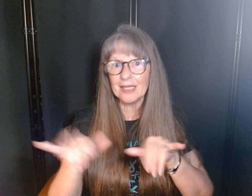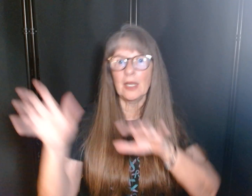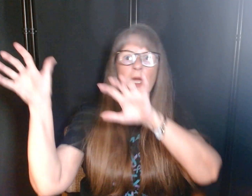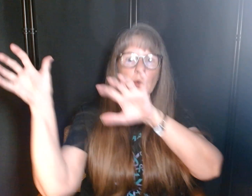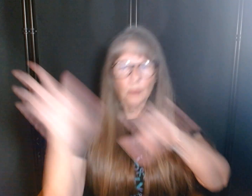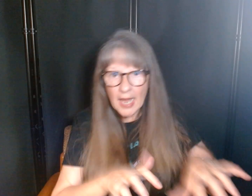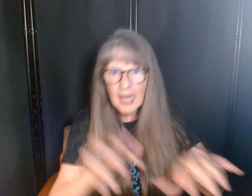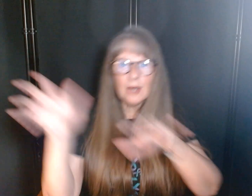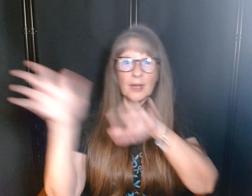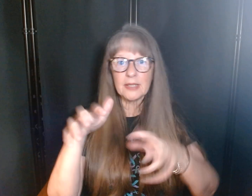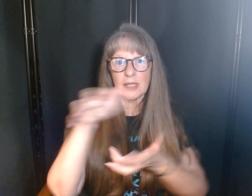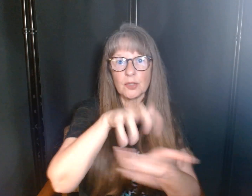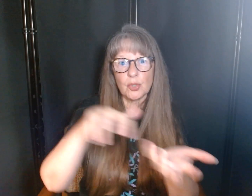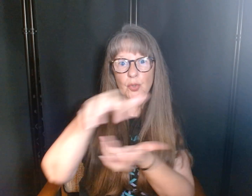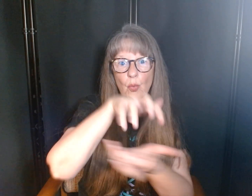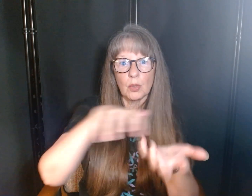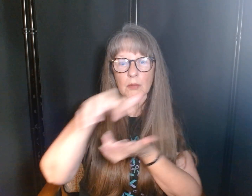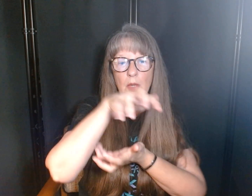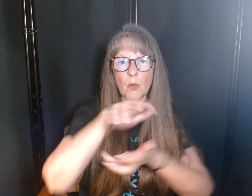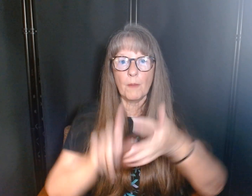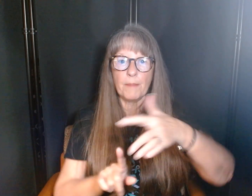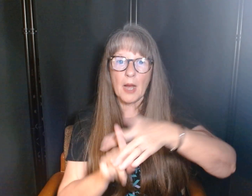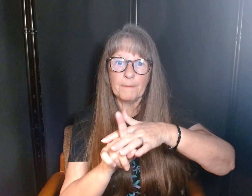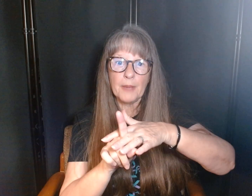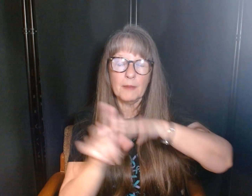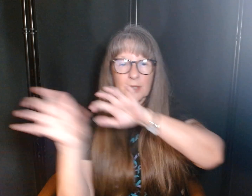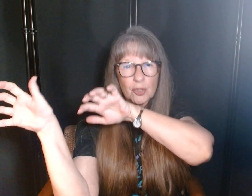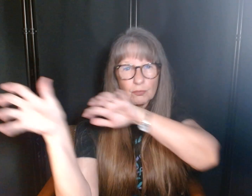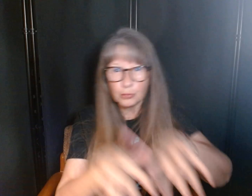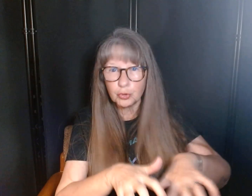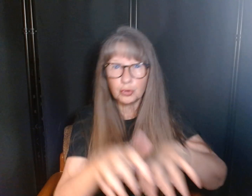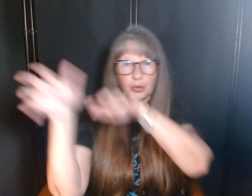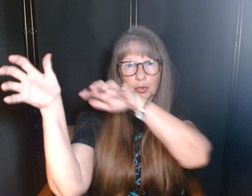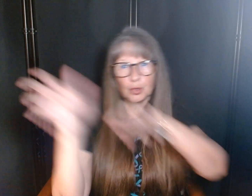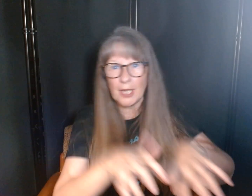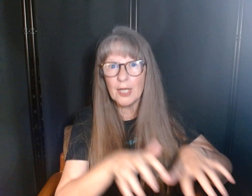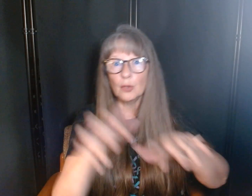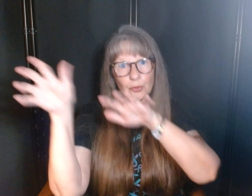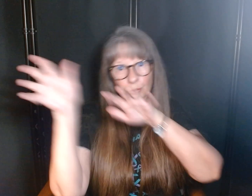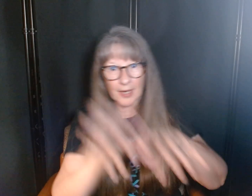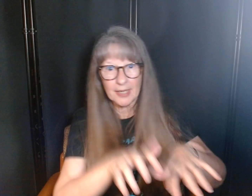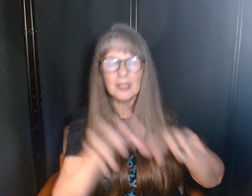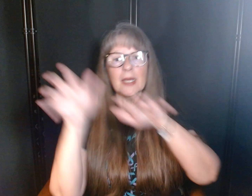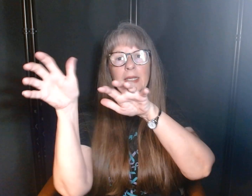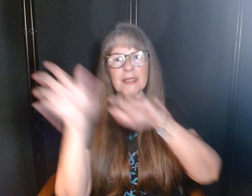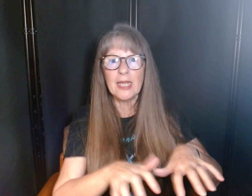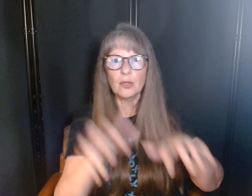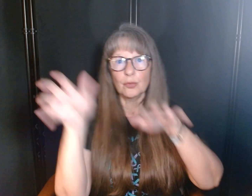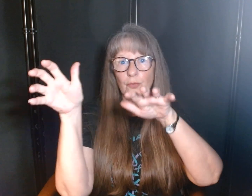like rain and rain because like a storm will pop up and just deluge, right? A deluge of